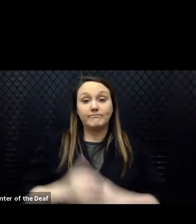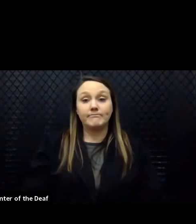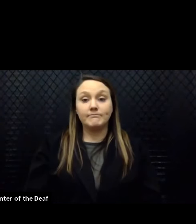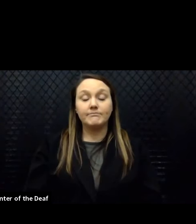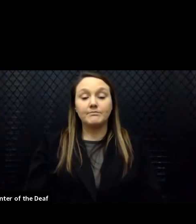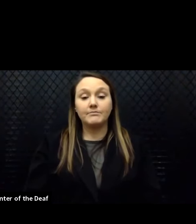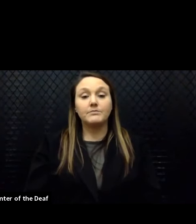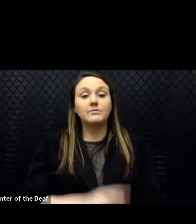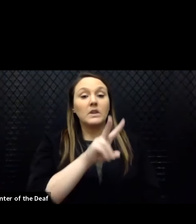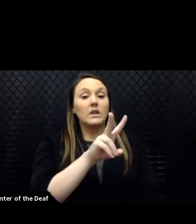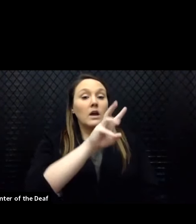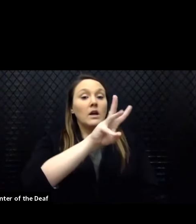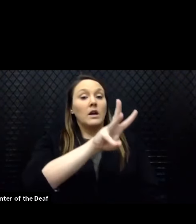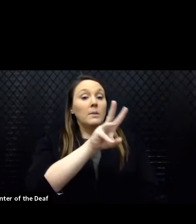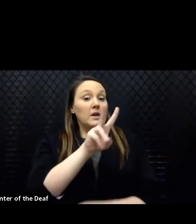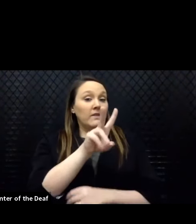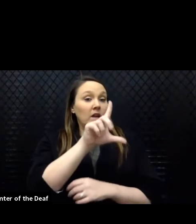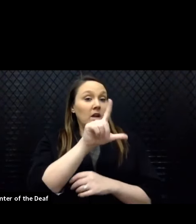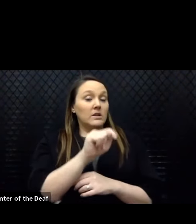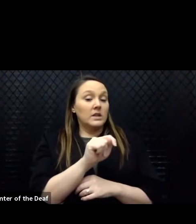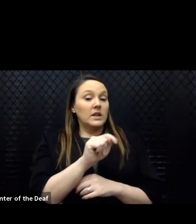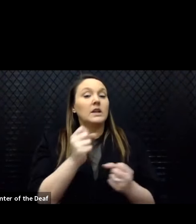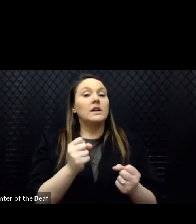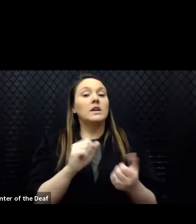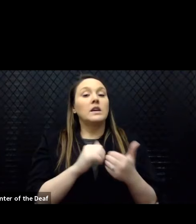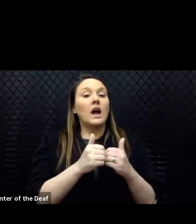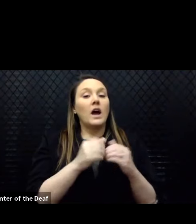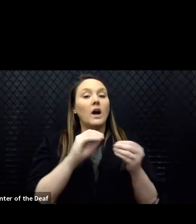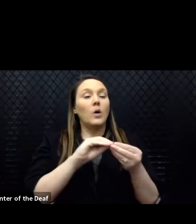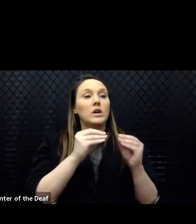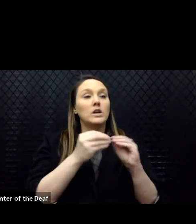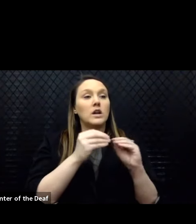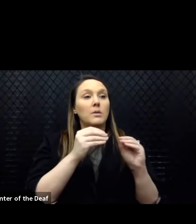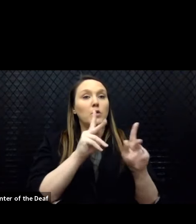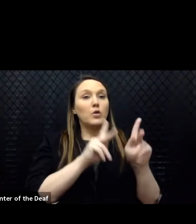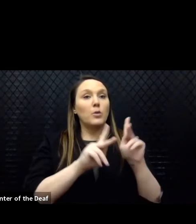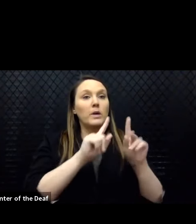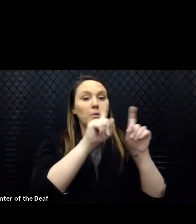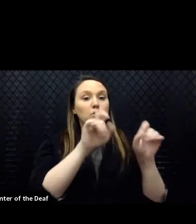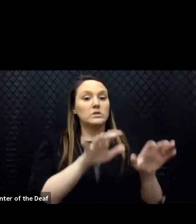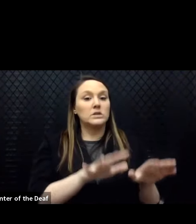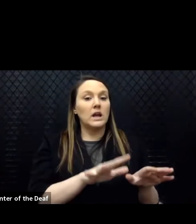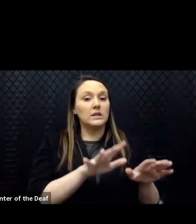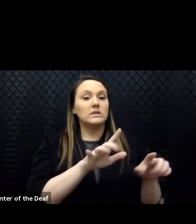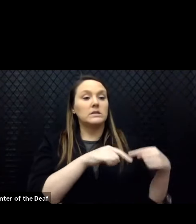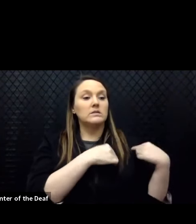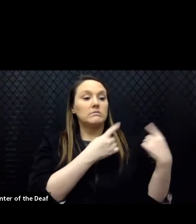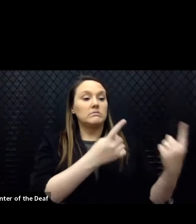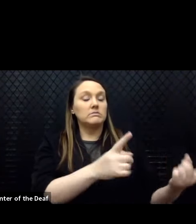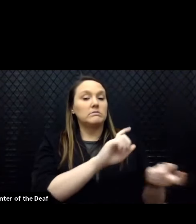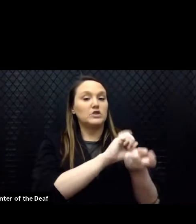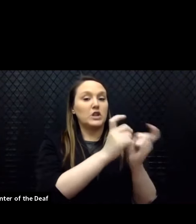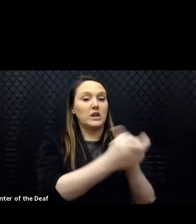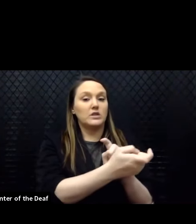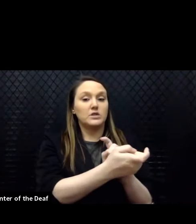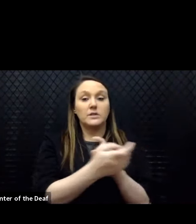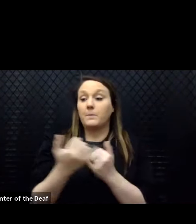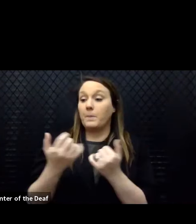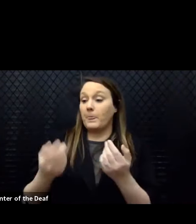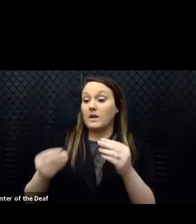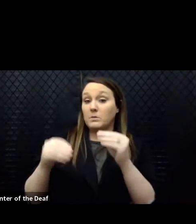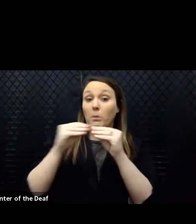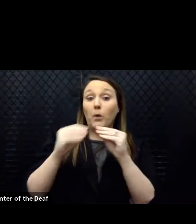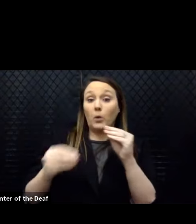From WVLT, how has the number of individuals being tested in Knox County changed over the past week? It's going up.